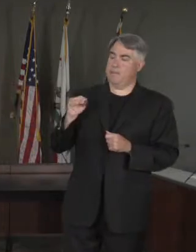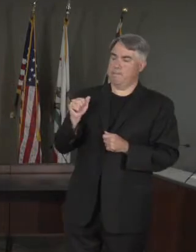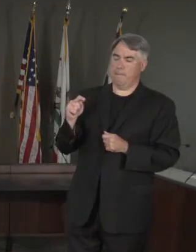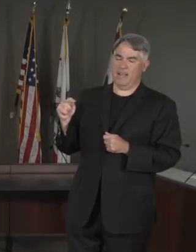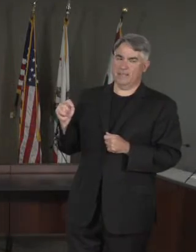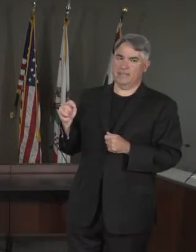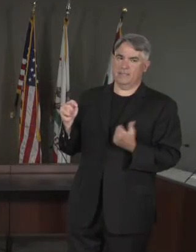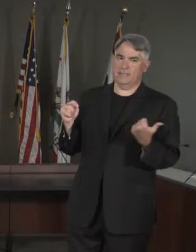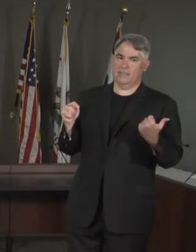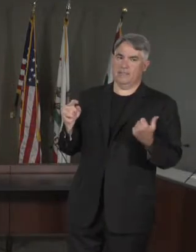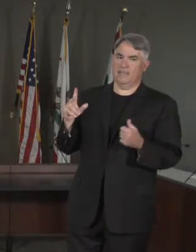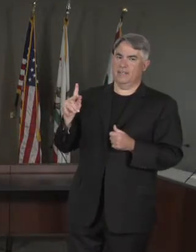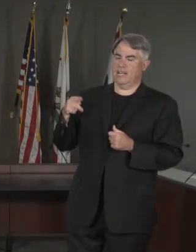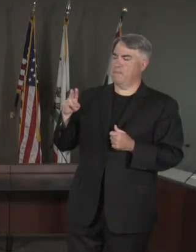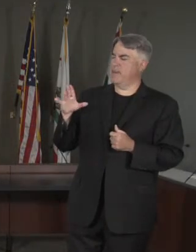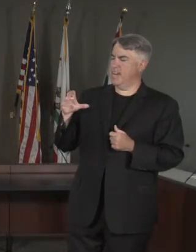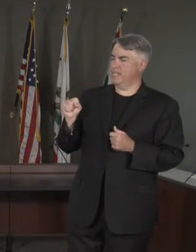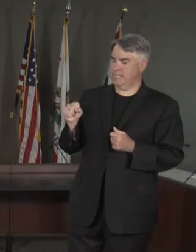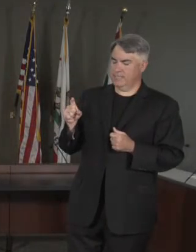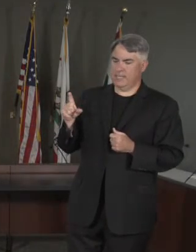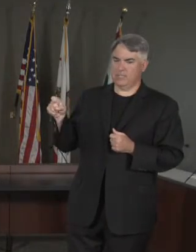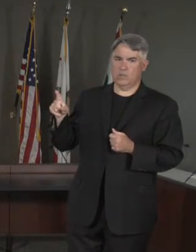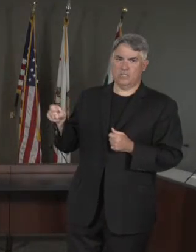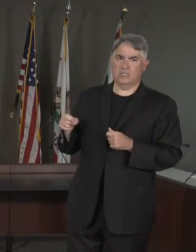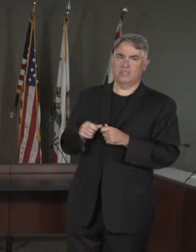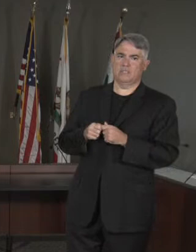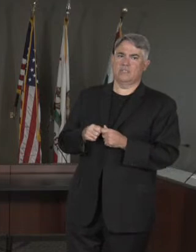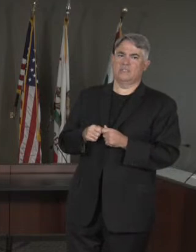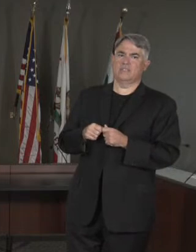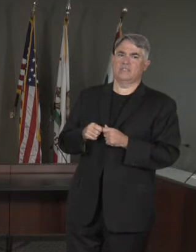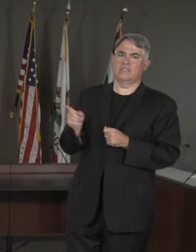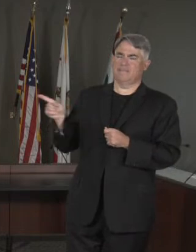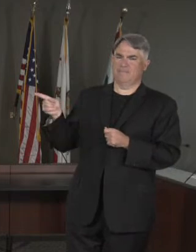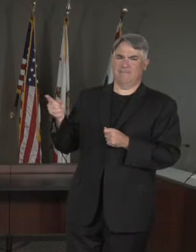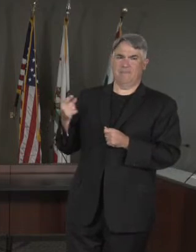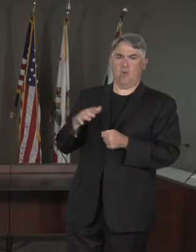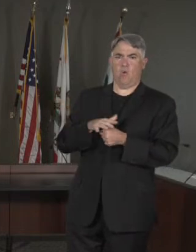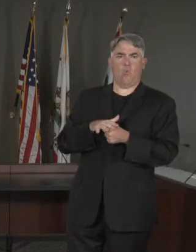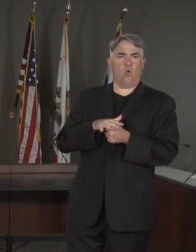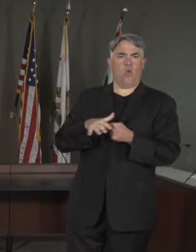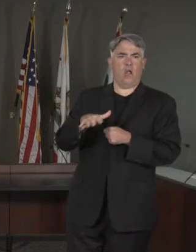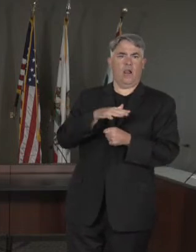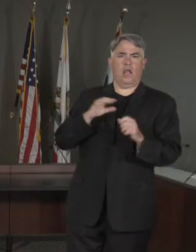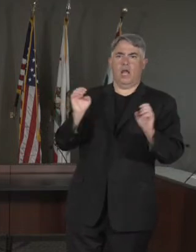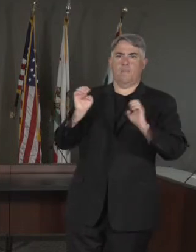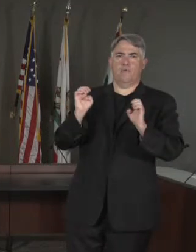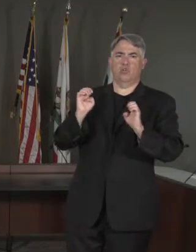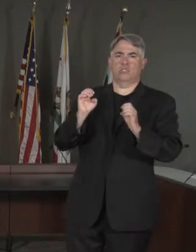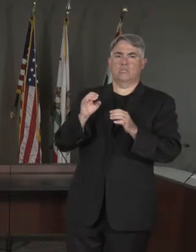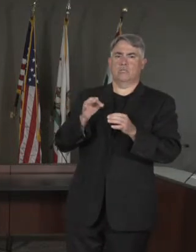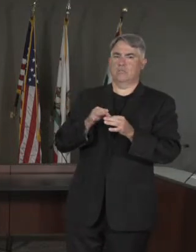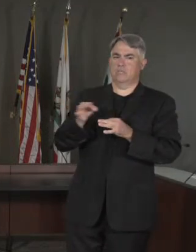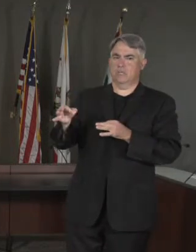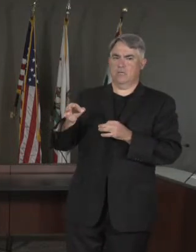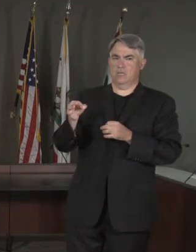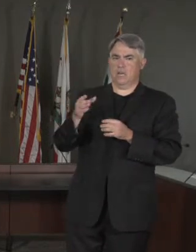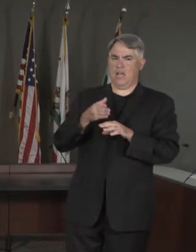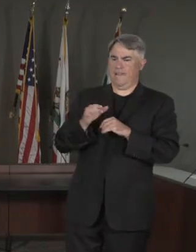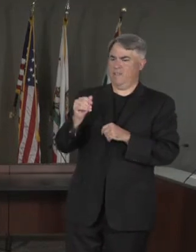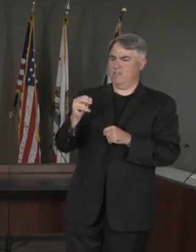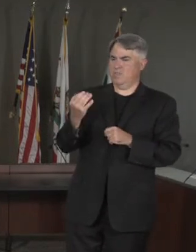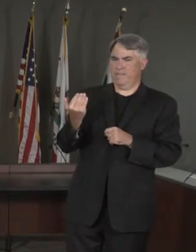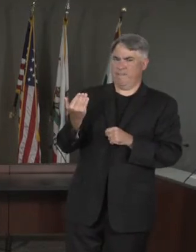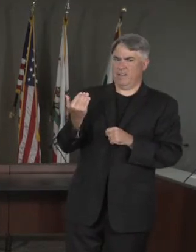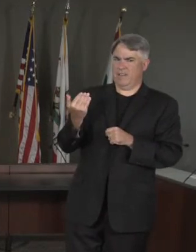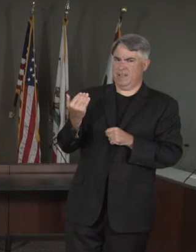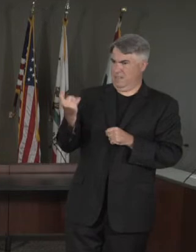Dr. Wooten mentioned during the board meeting the need to extend the local emergency for COVID-19 past June 15th. Why does she think that's